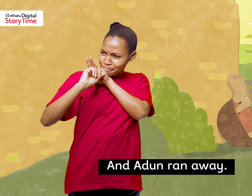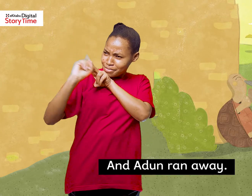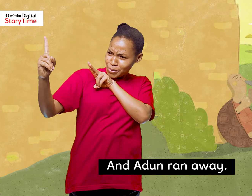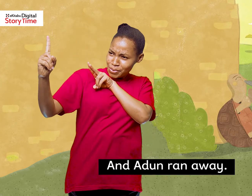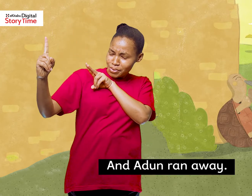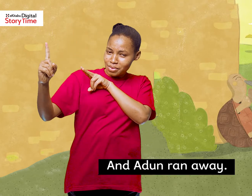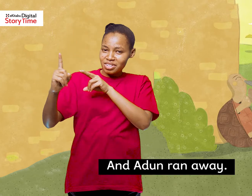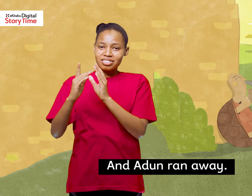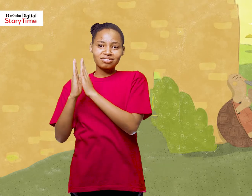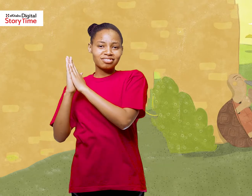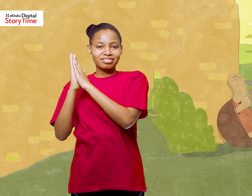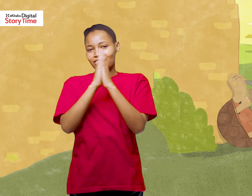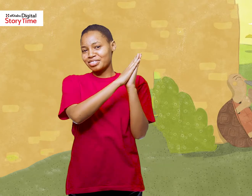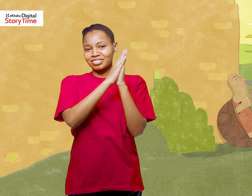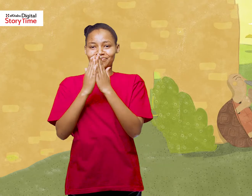Adon ran away.